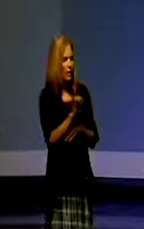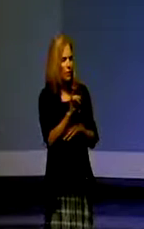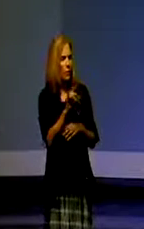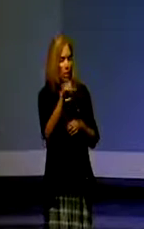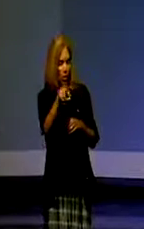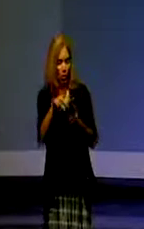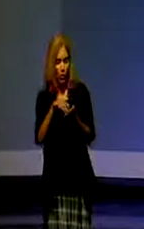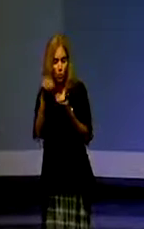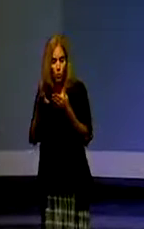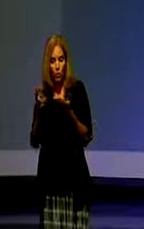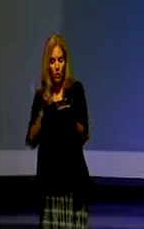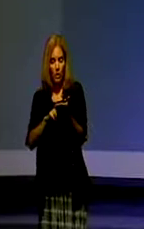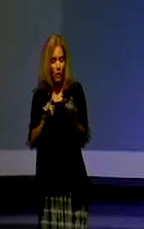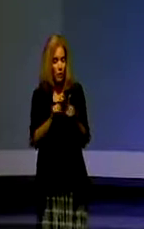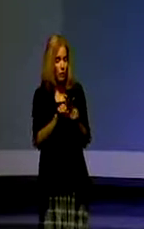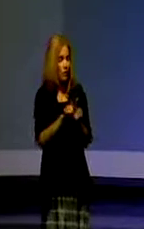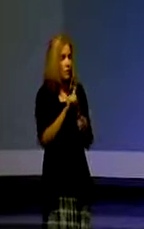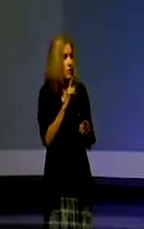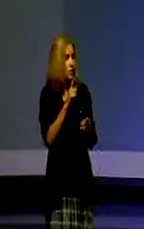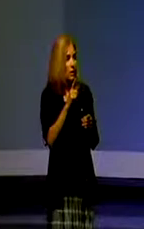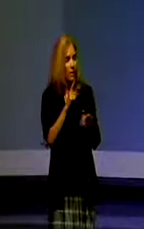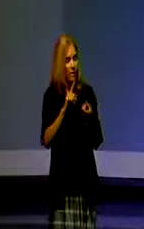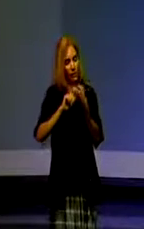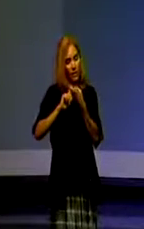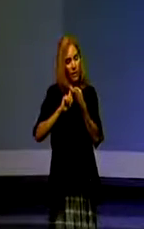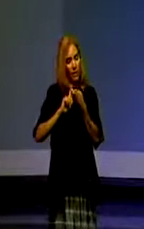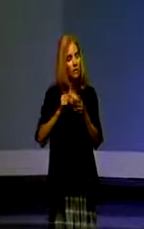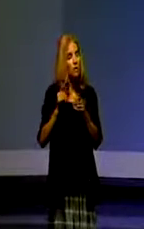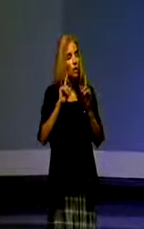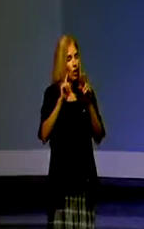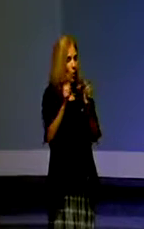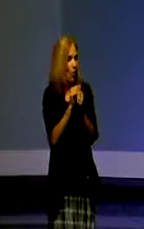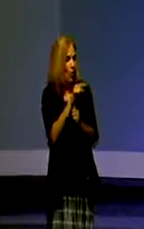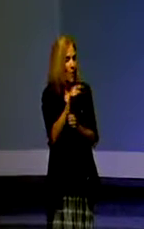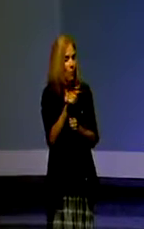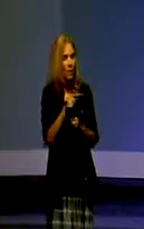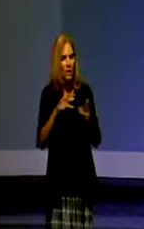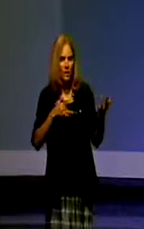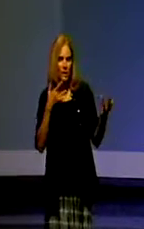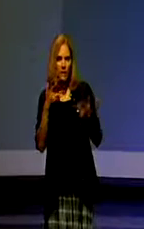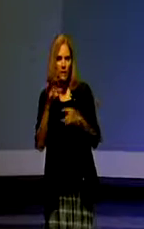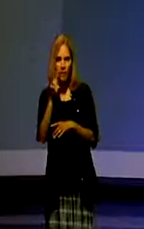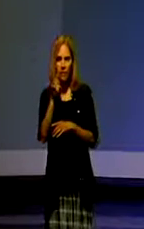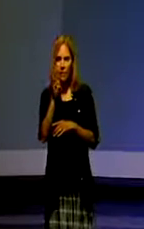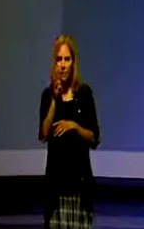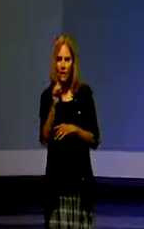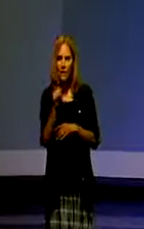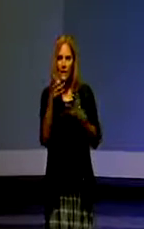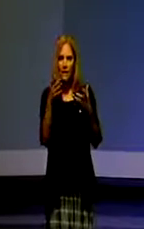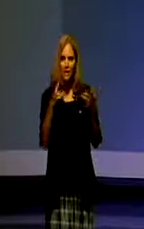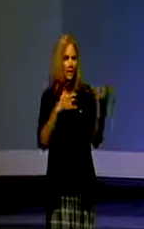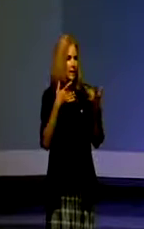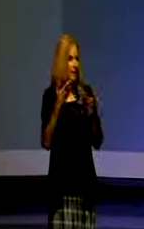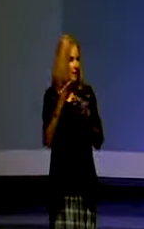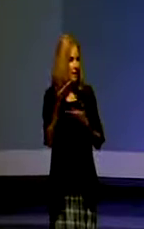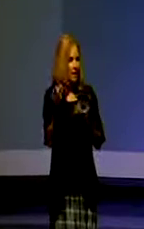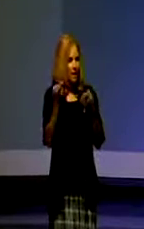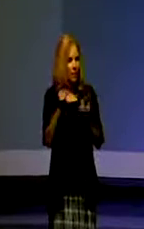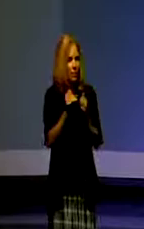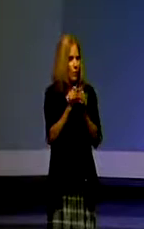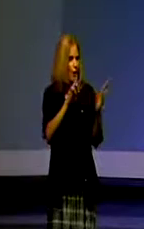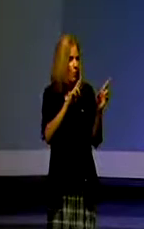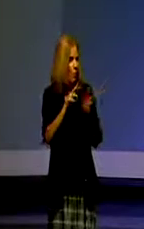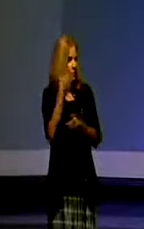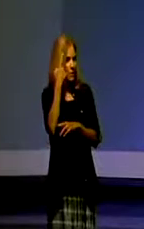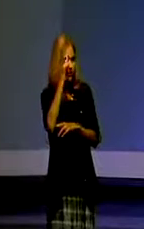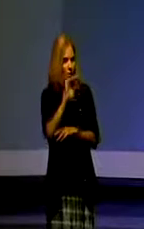registered as well, and make sure we have a buddy ready to go for them. And we're looking forward to VBS. Lots of exciting things happening with the preparations